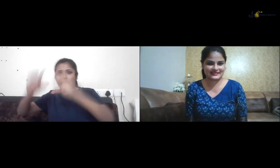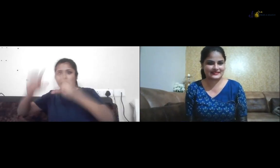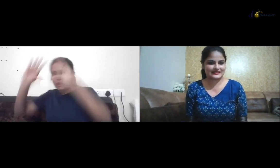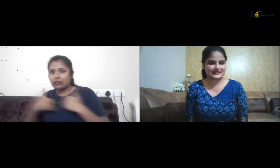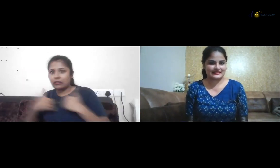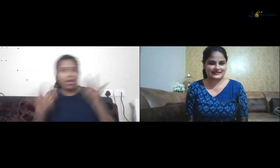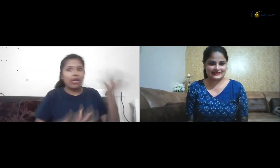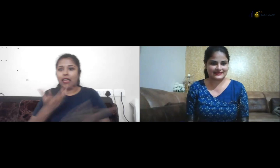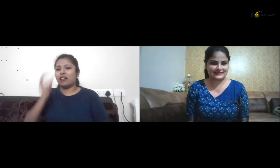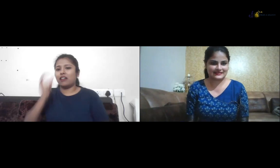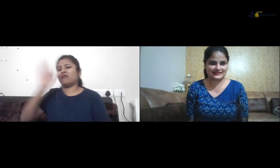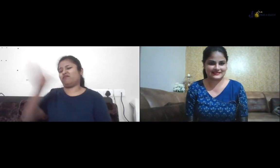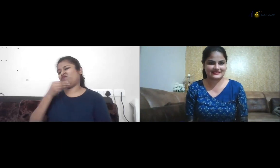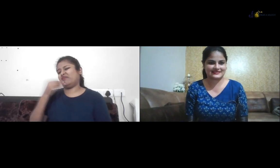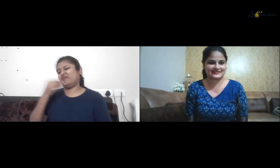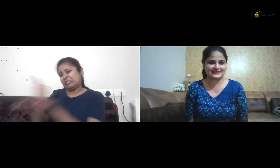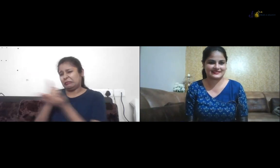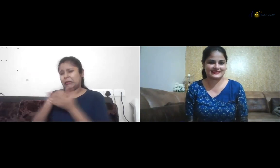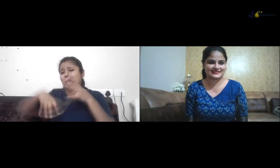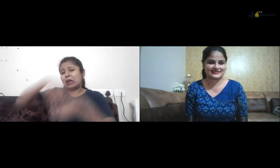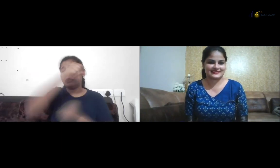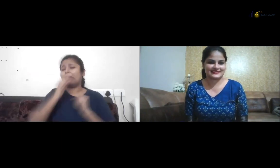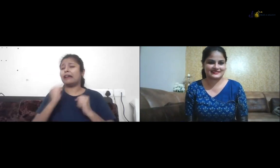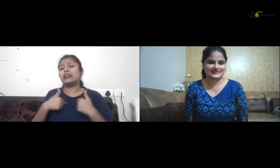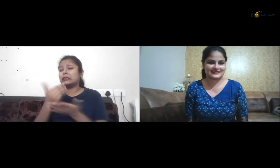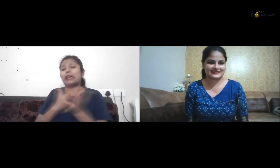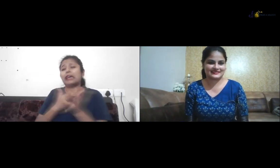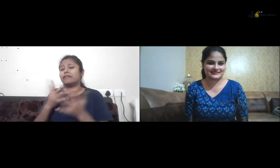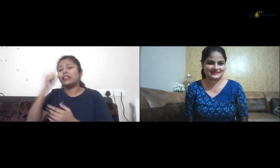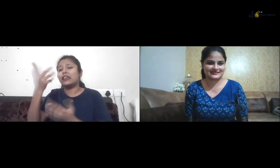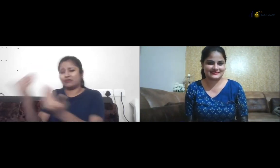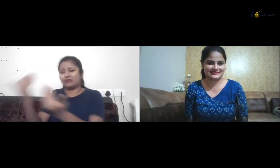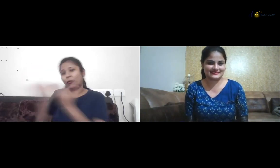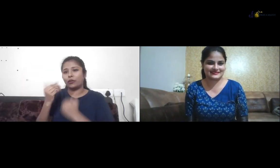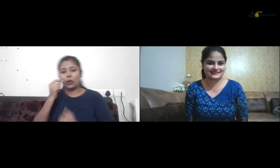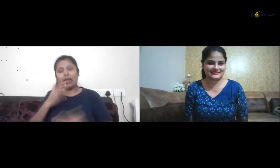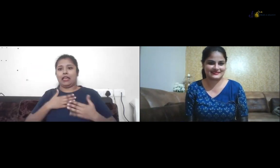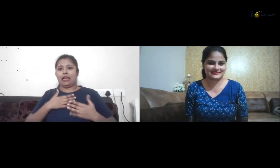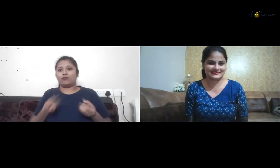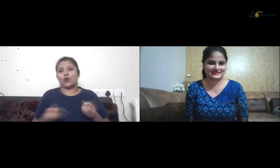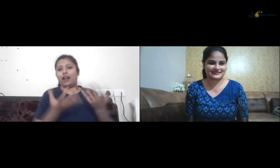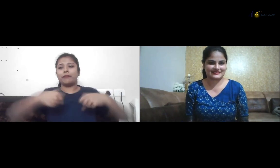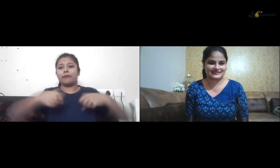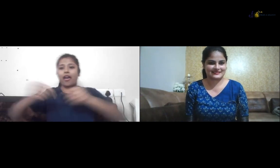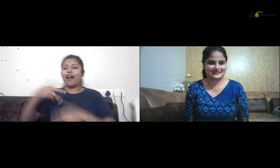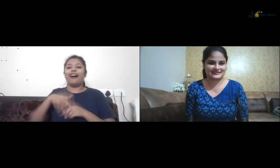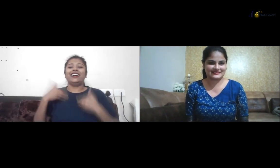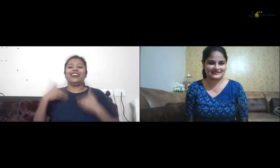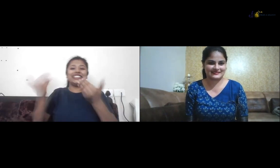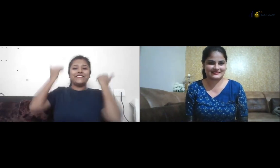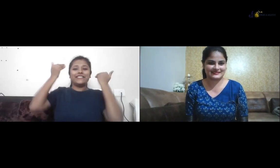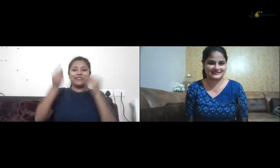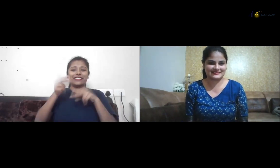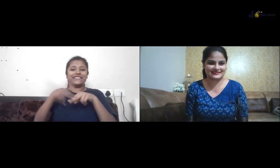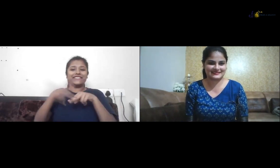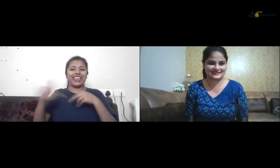some reductions on this, how we can buy it. So I just said, please, can you help me? How this is a place? We can ask the person, so people